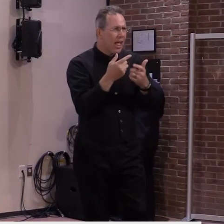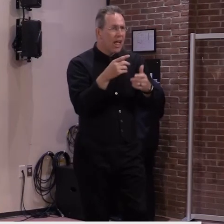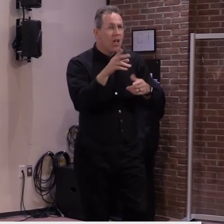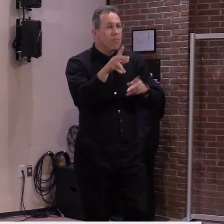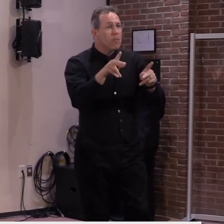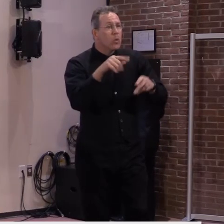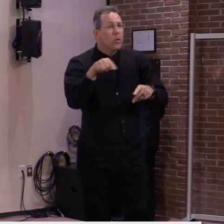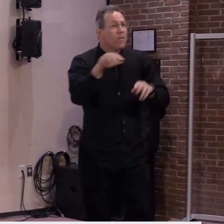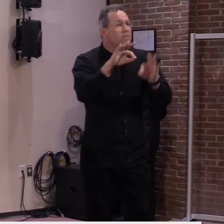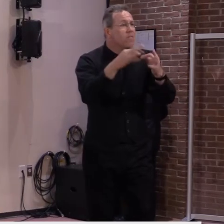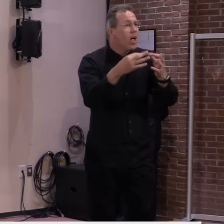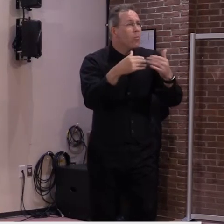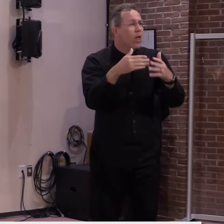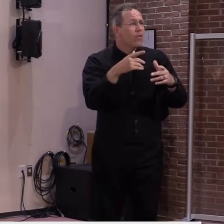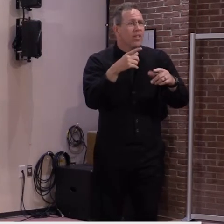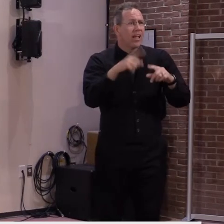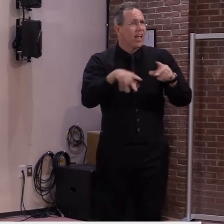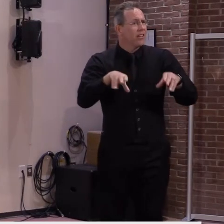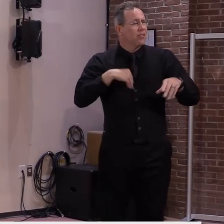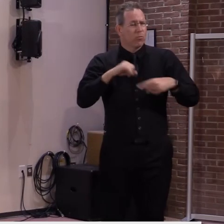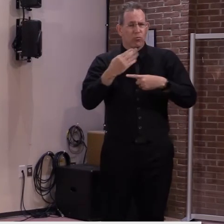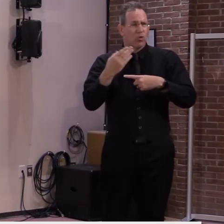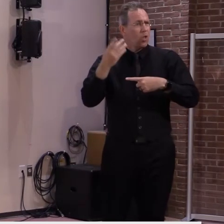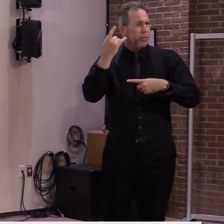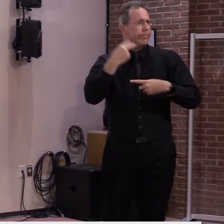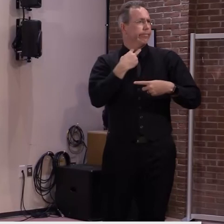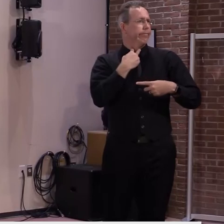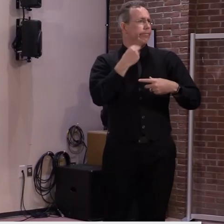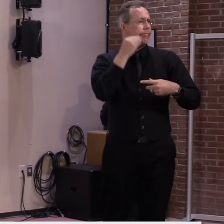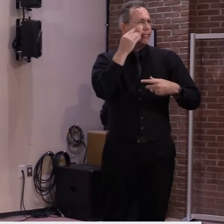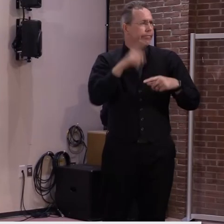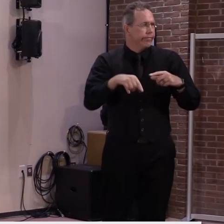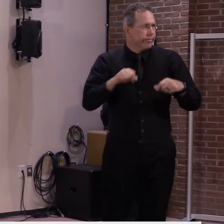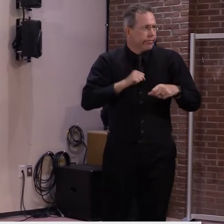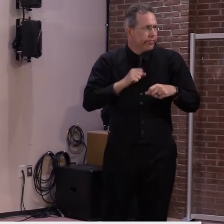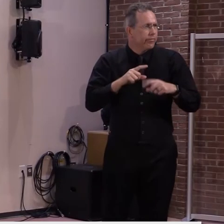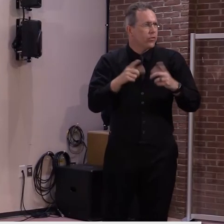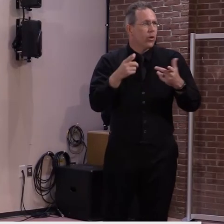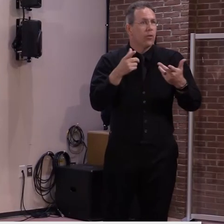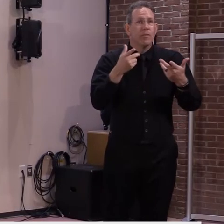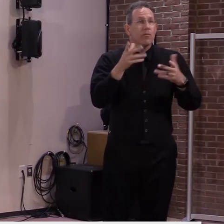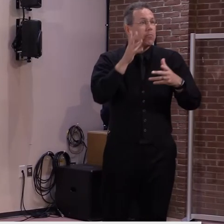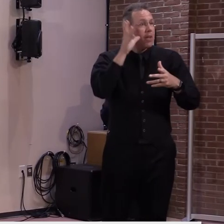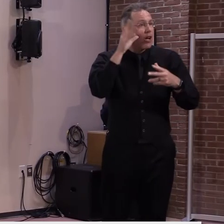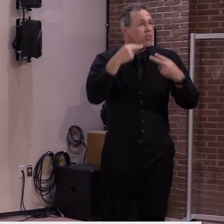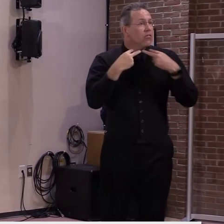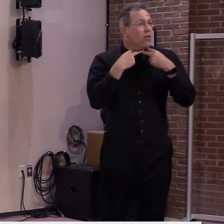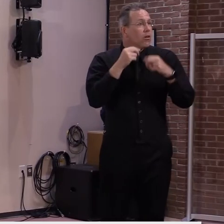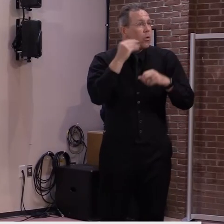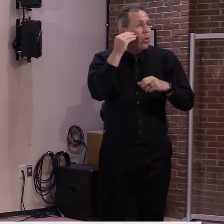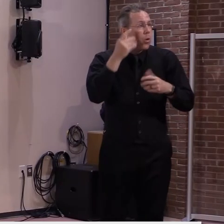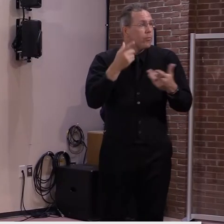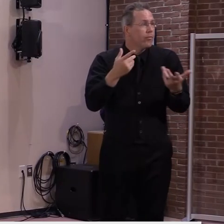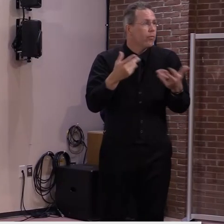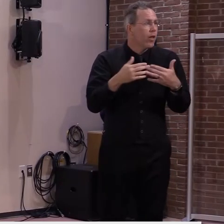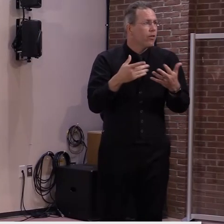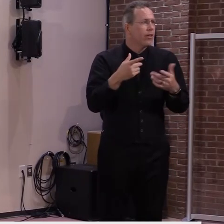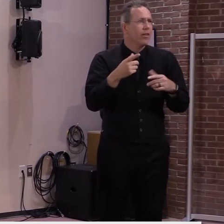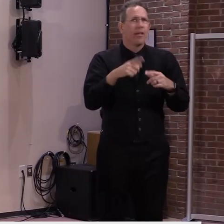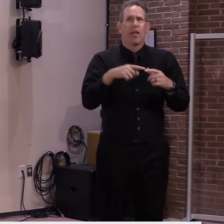a parent is home because the school is impacted by